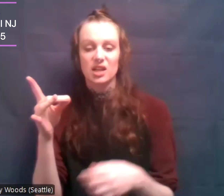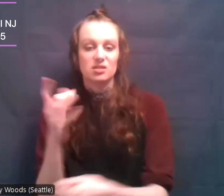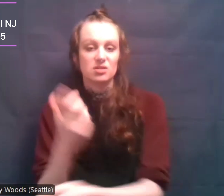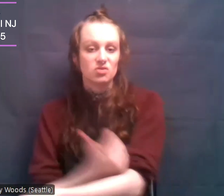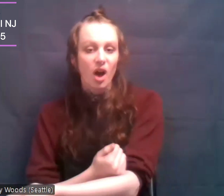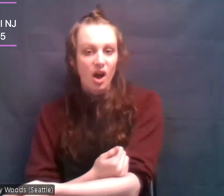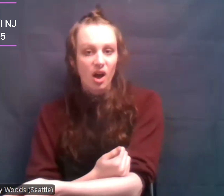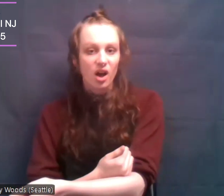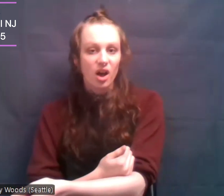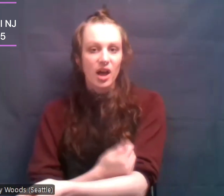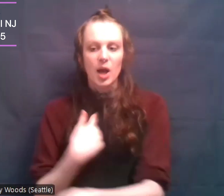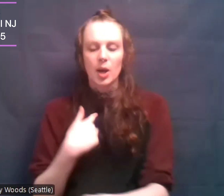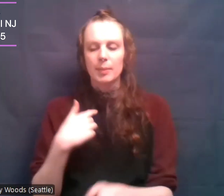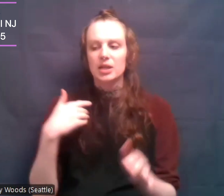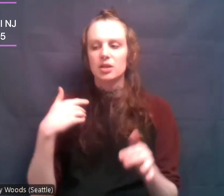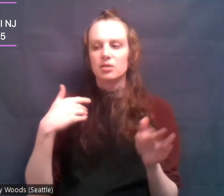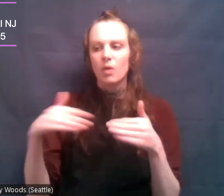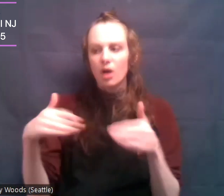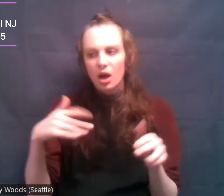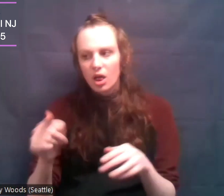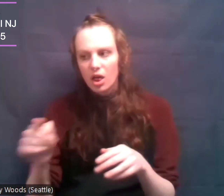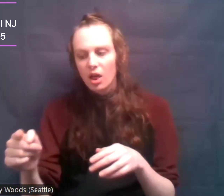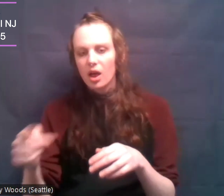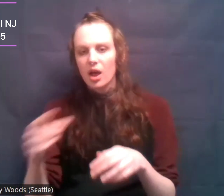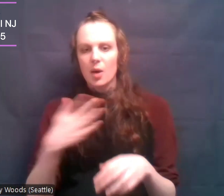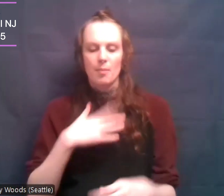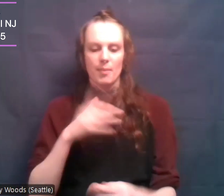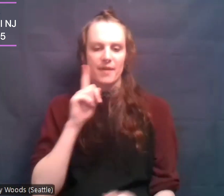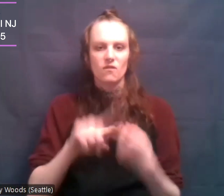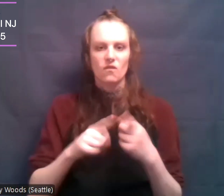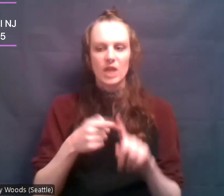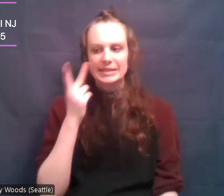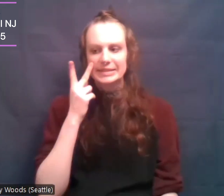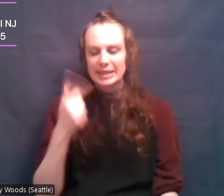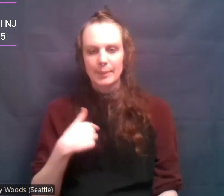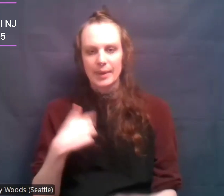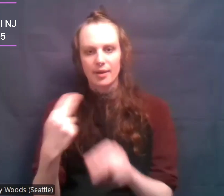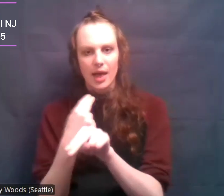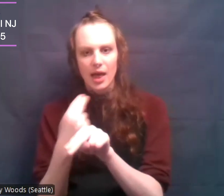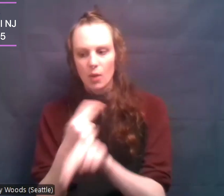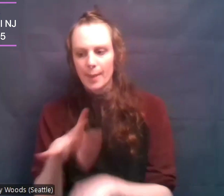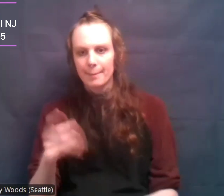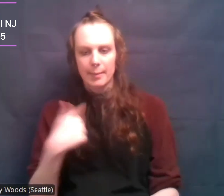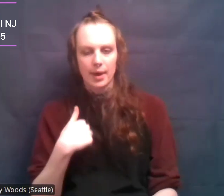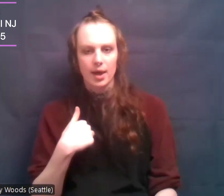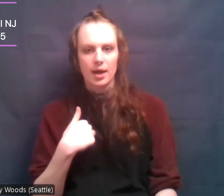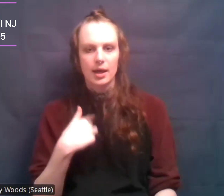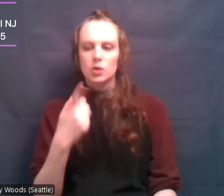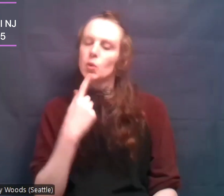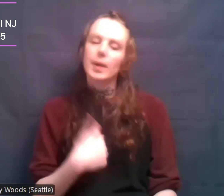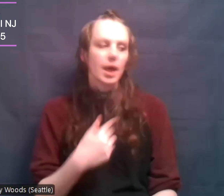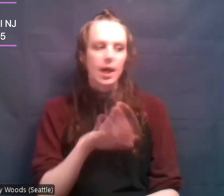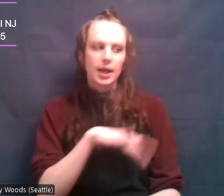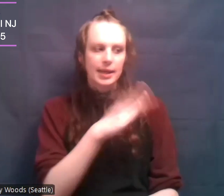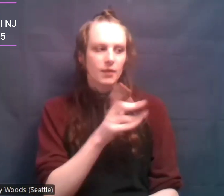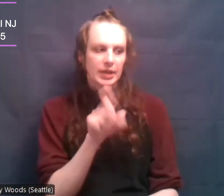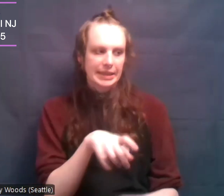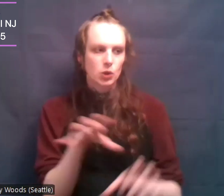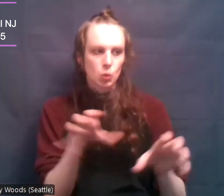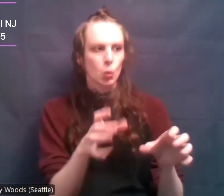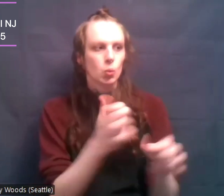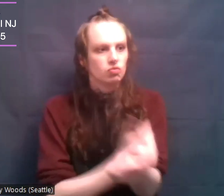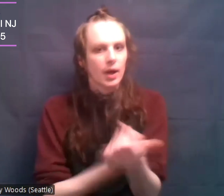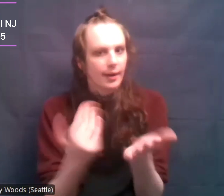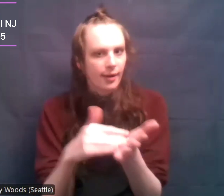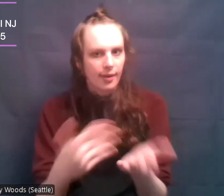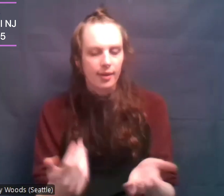back in or you can, just go out there and because like my luck isn't, because like I